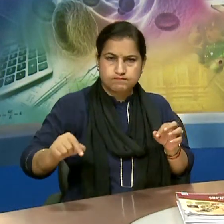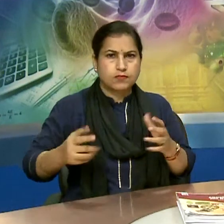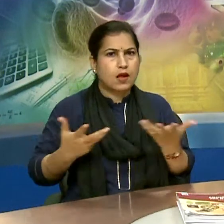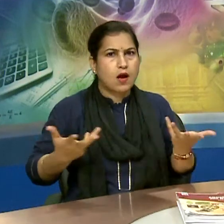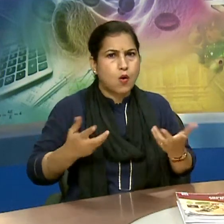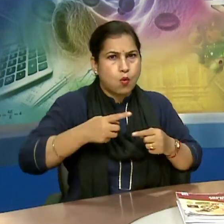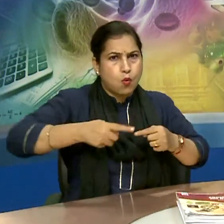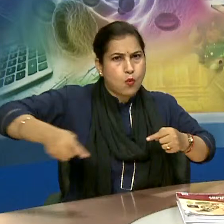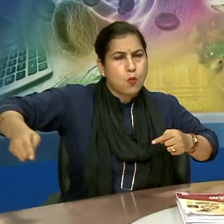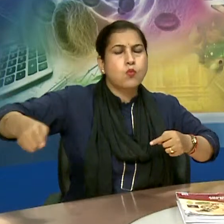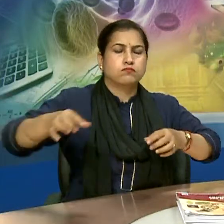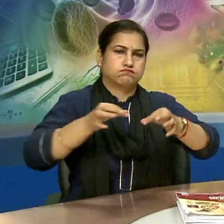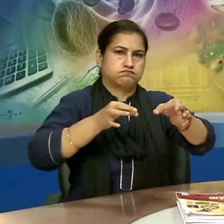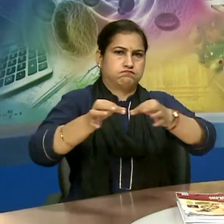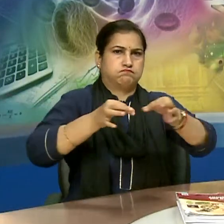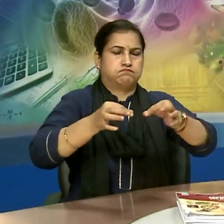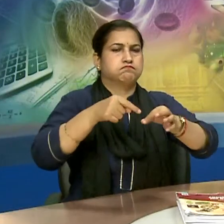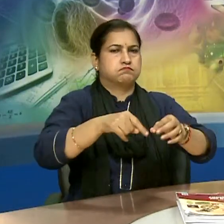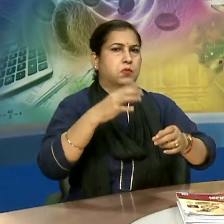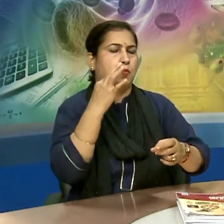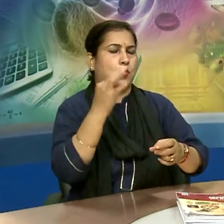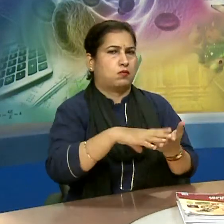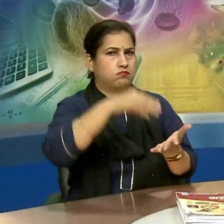that describes a